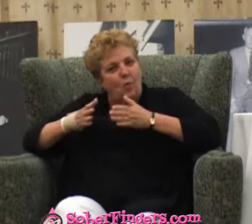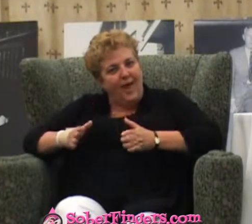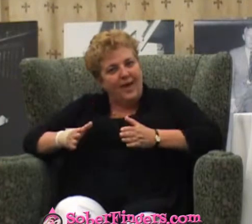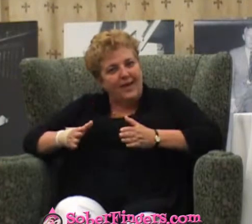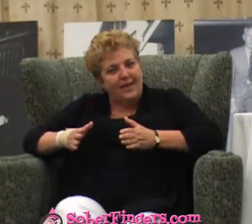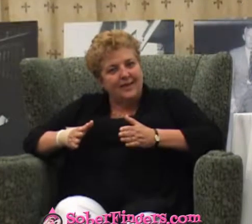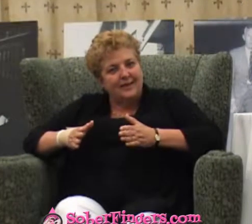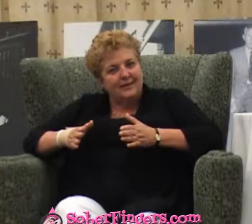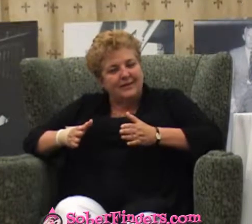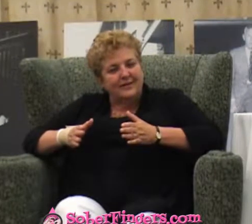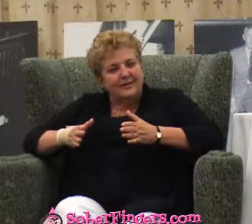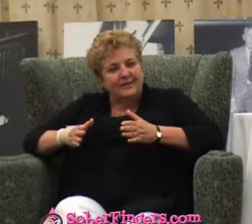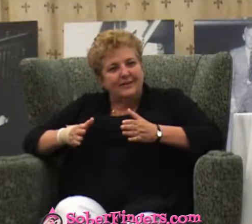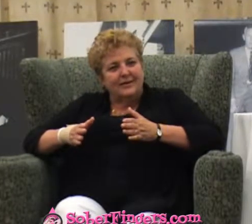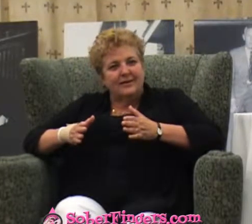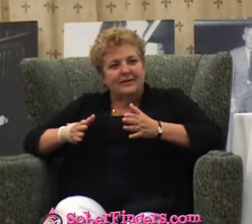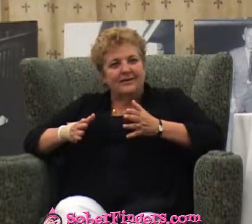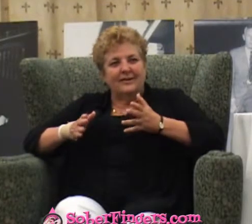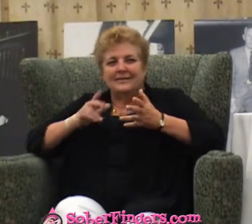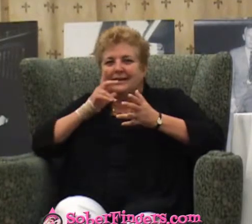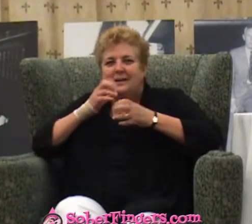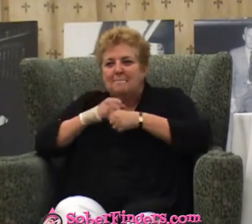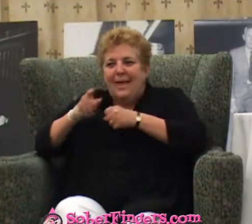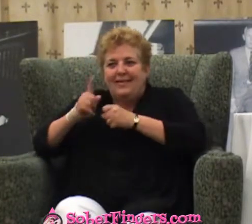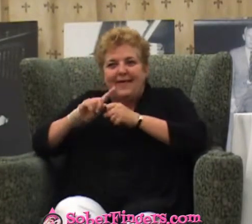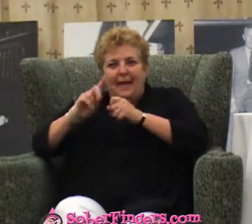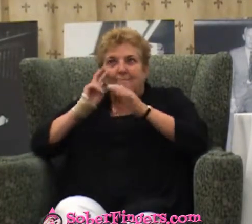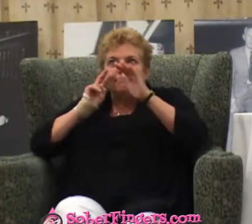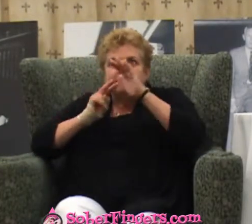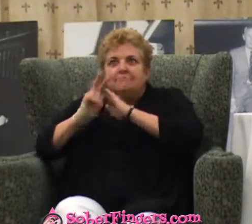that makes them clairvoyant and intuitive.